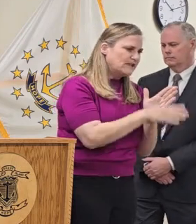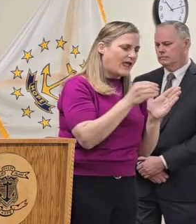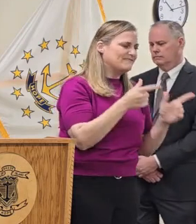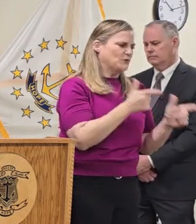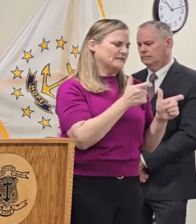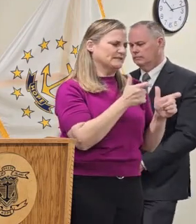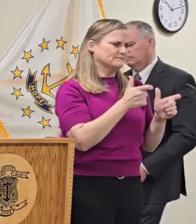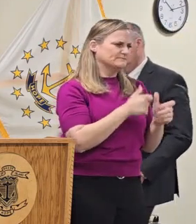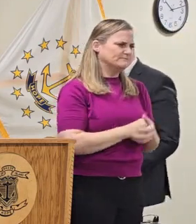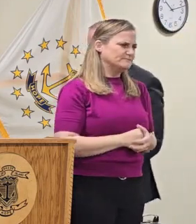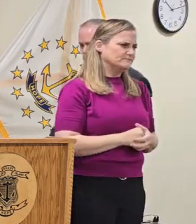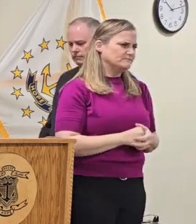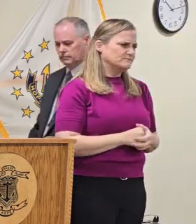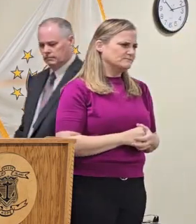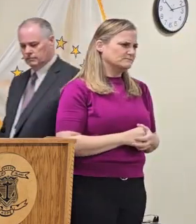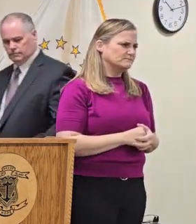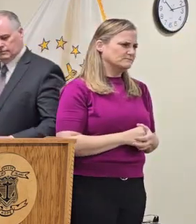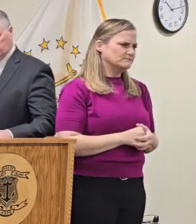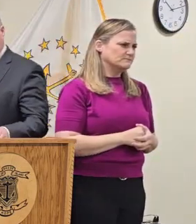that.